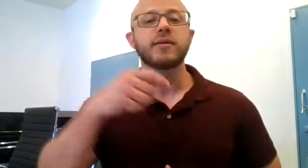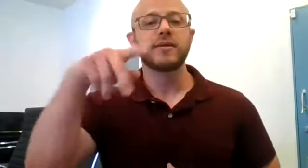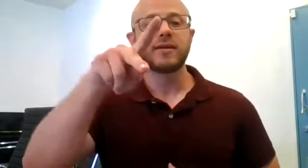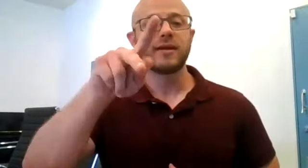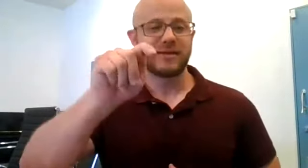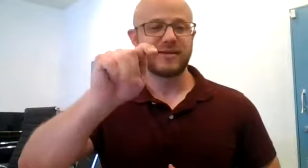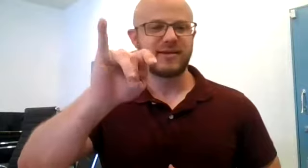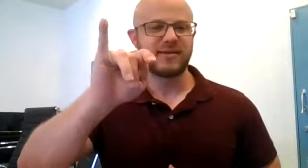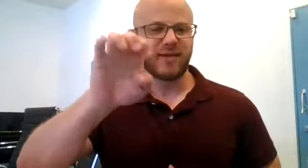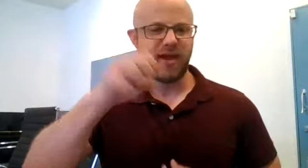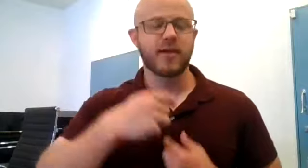Tie